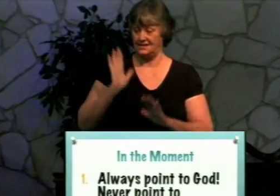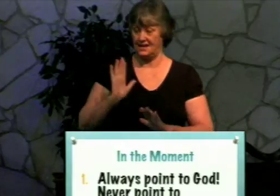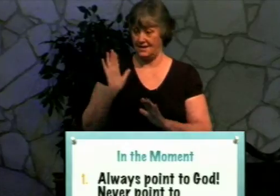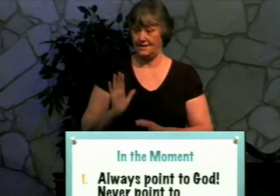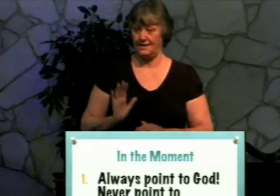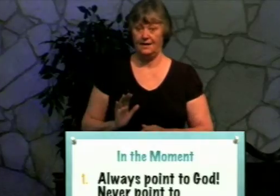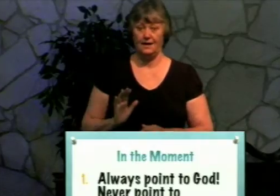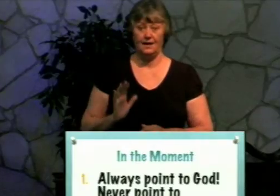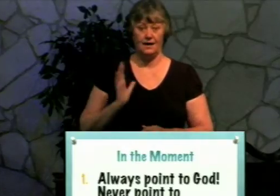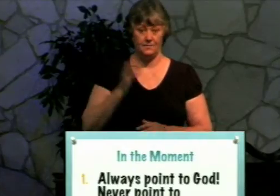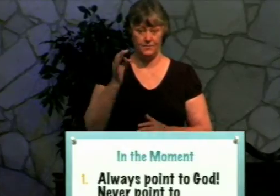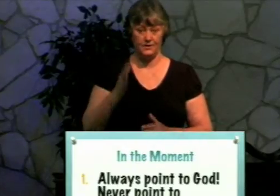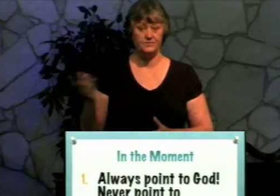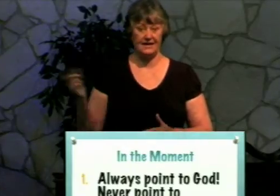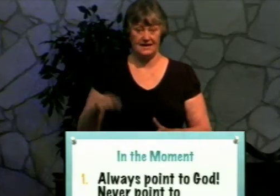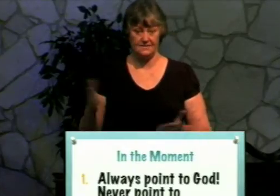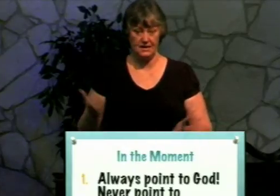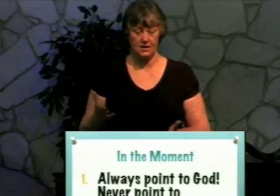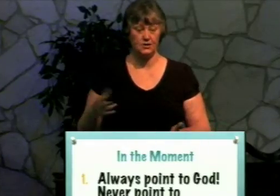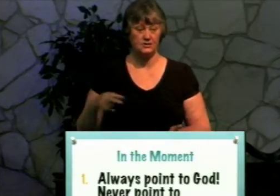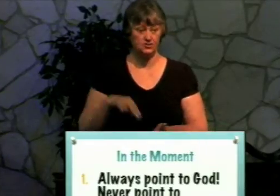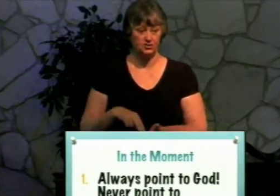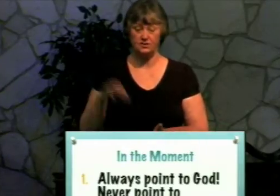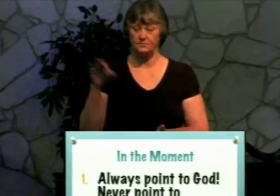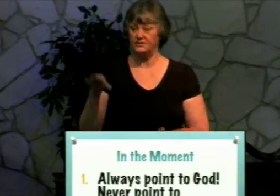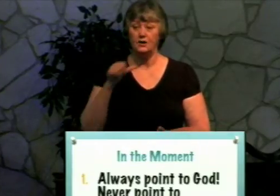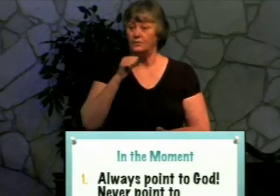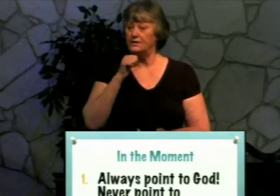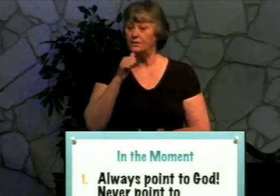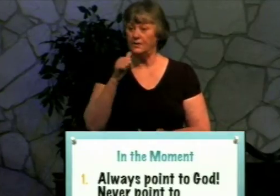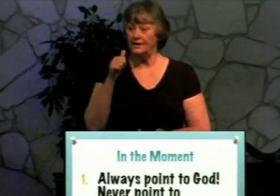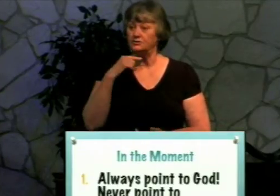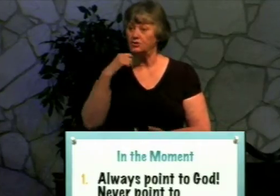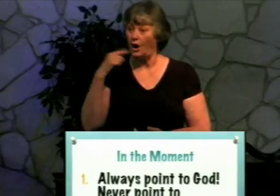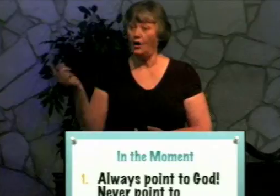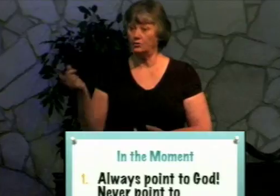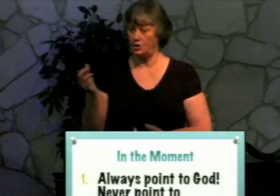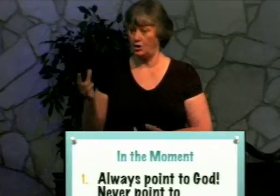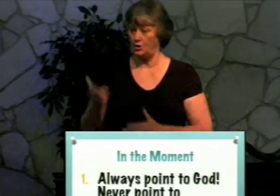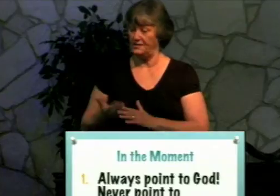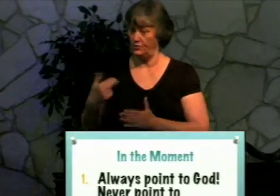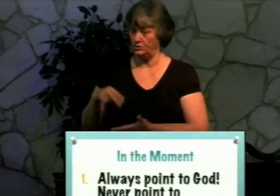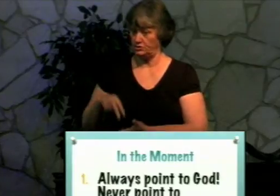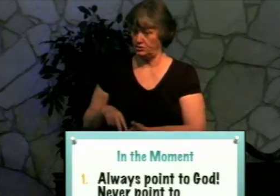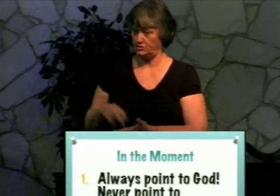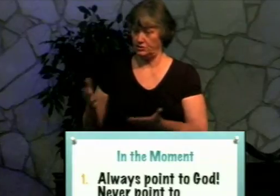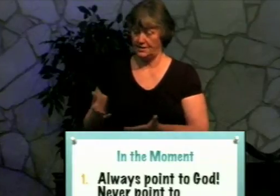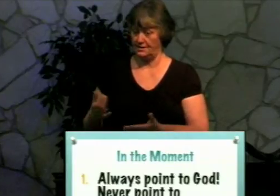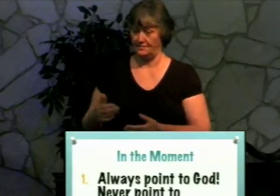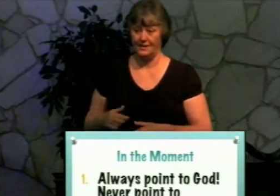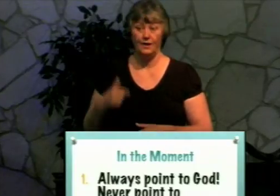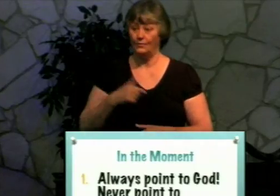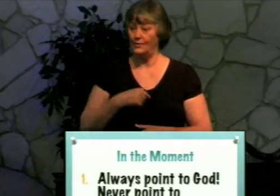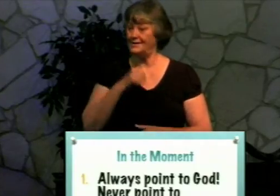Sunday, our preacher that came here and stood and preached. We told her before she stood here, we